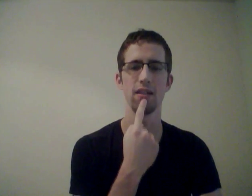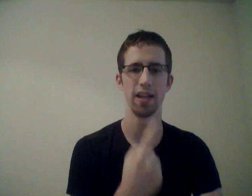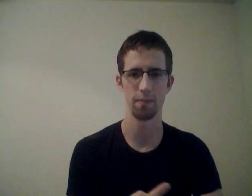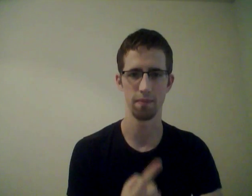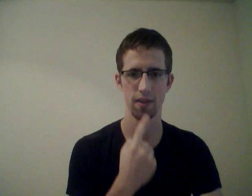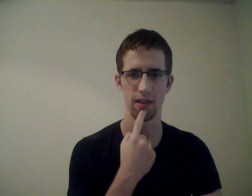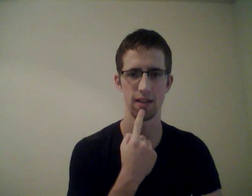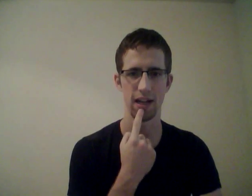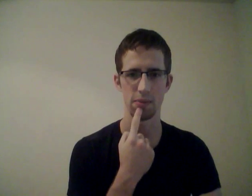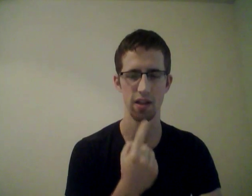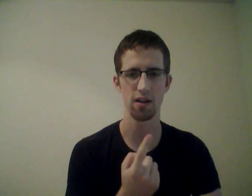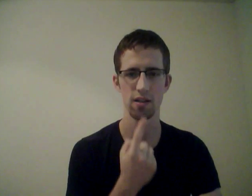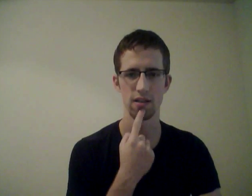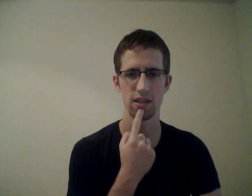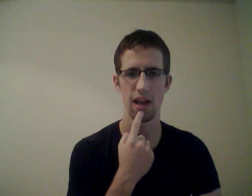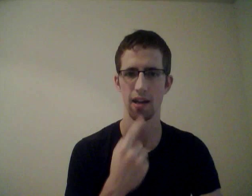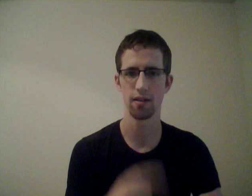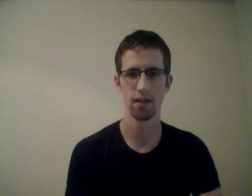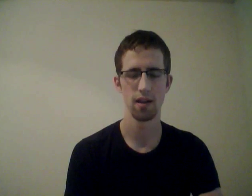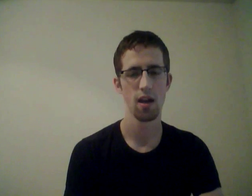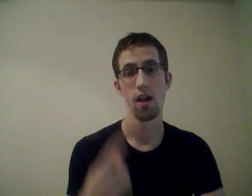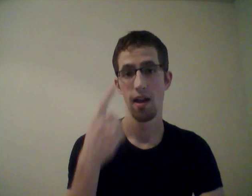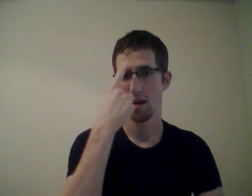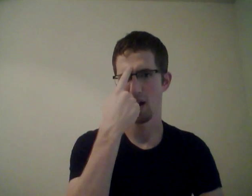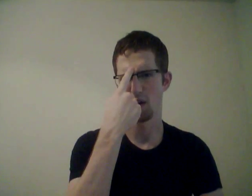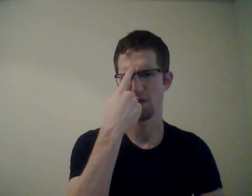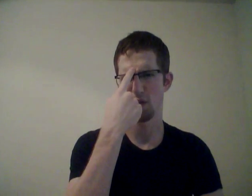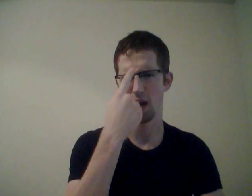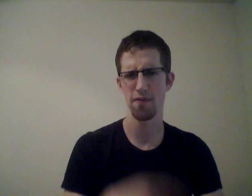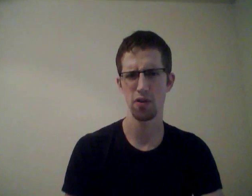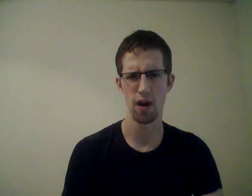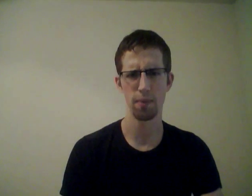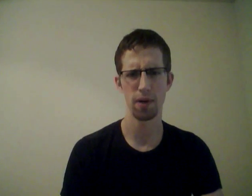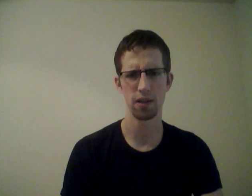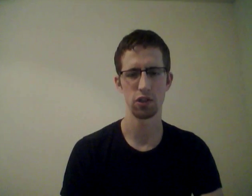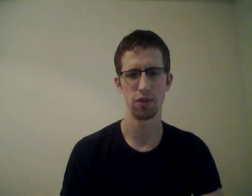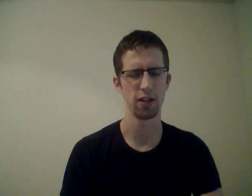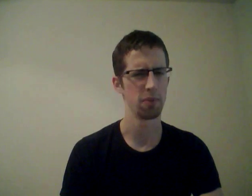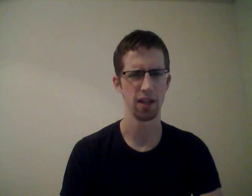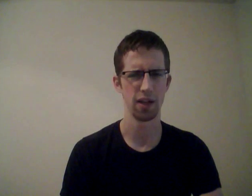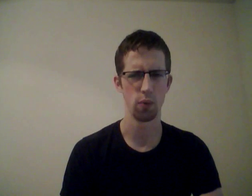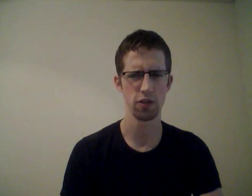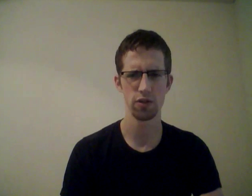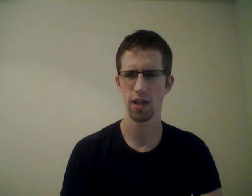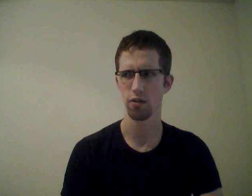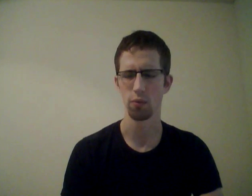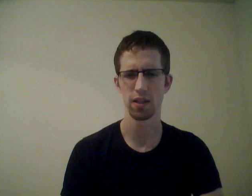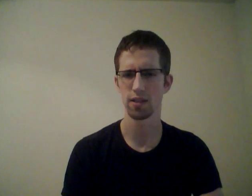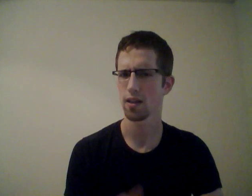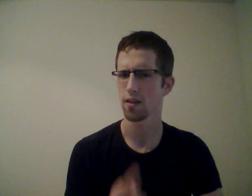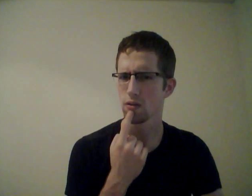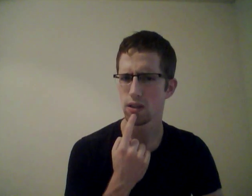lip and taps there. Say. Now, if you have your eyebrows contracted, it'll be like, what did you say? Or what did they say?